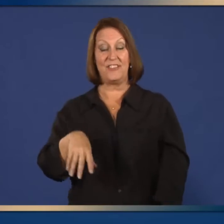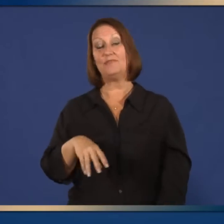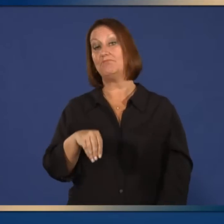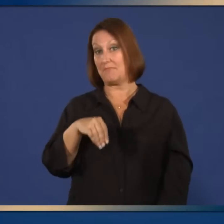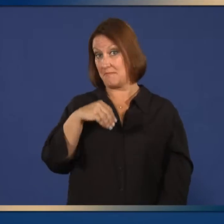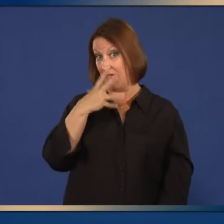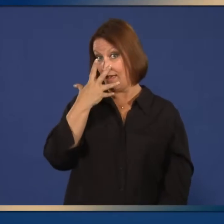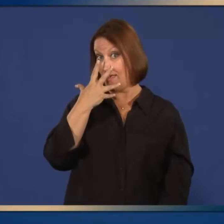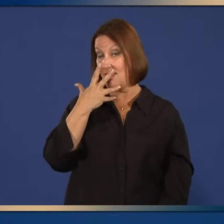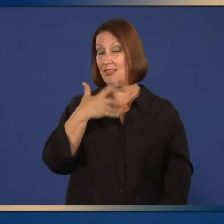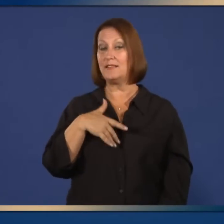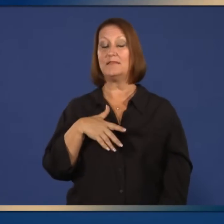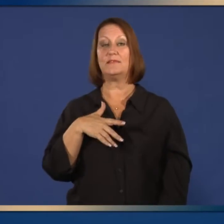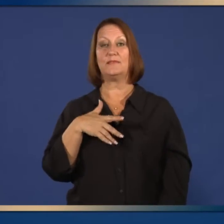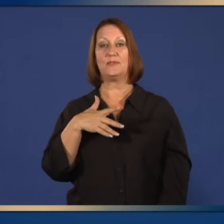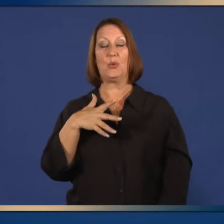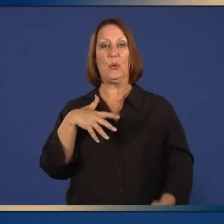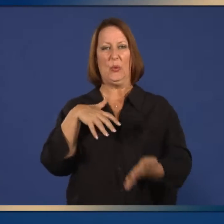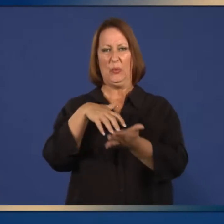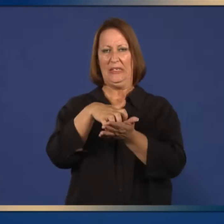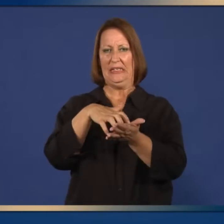paleness,